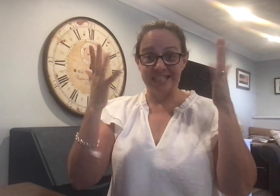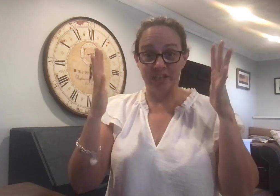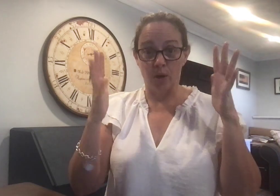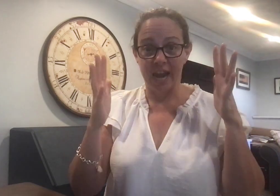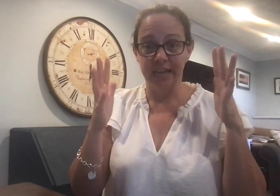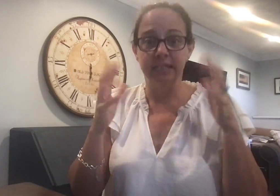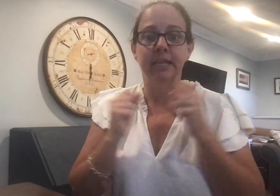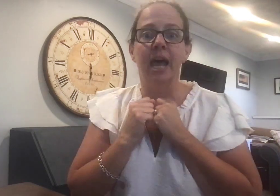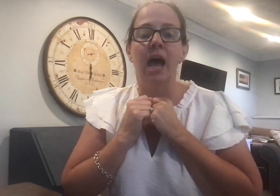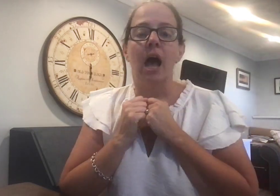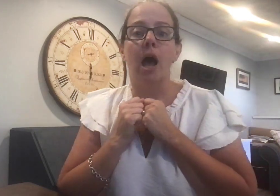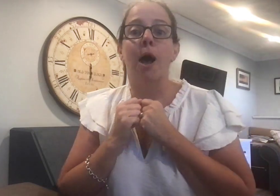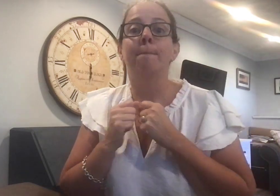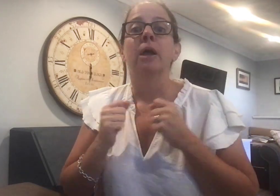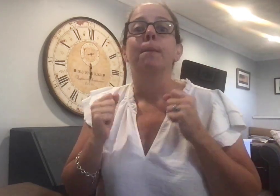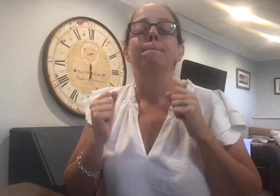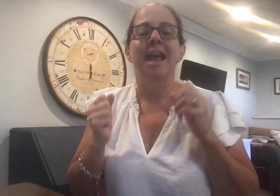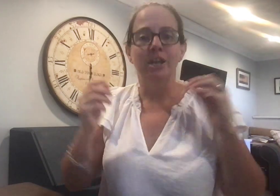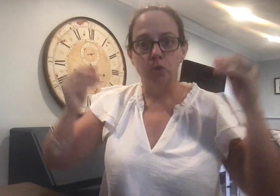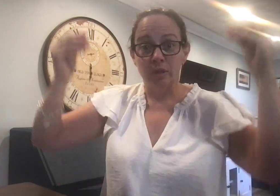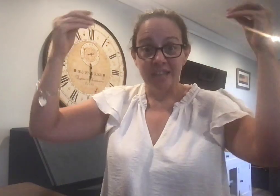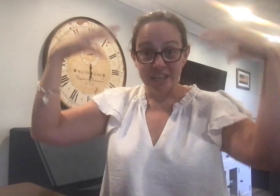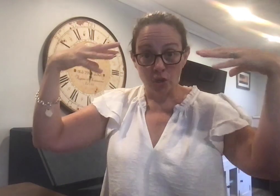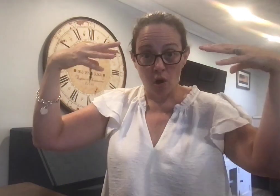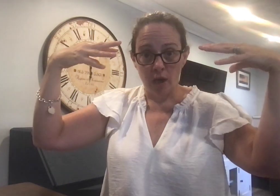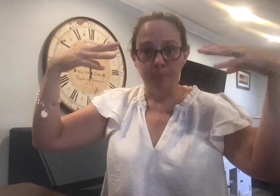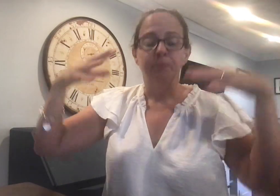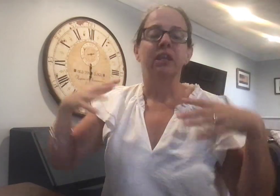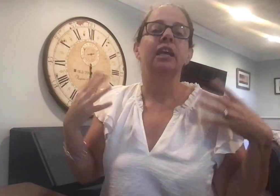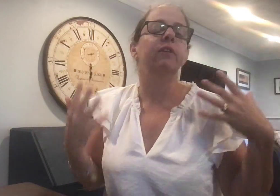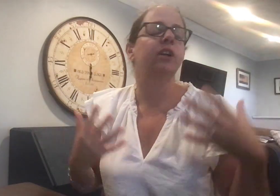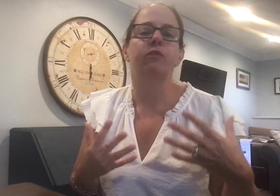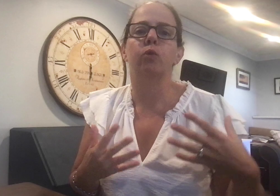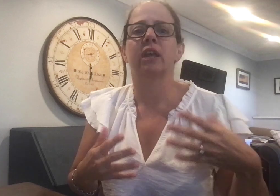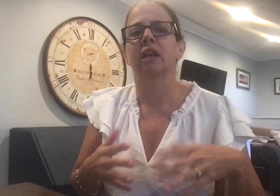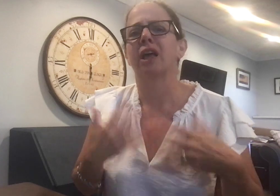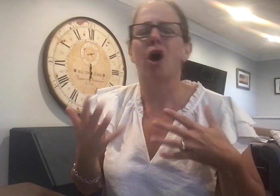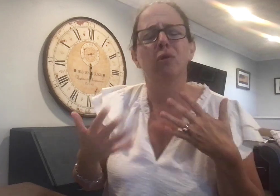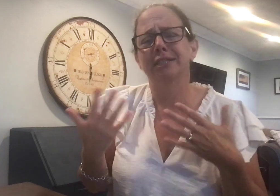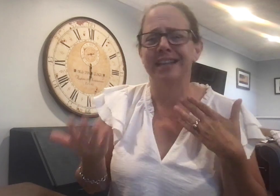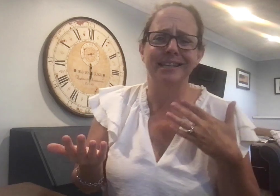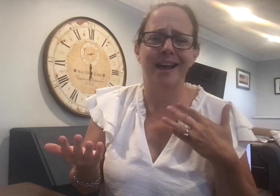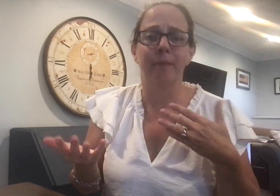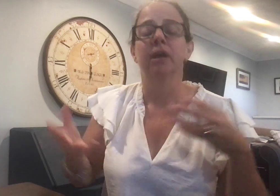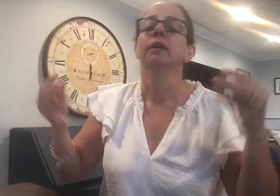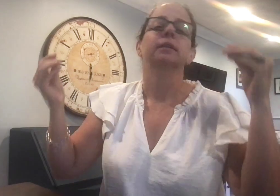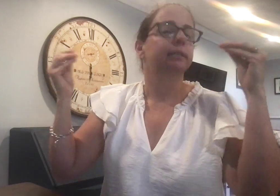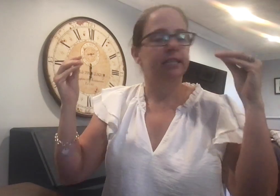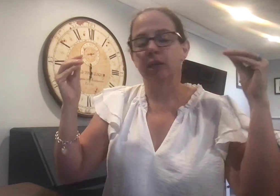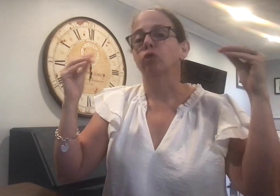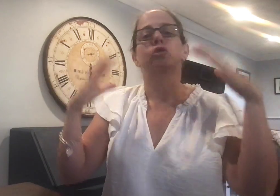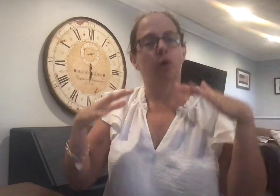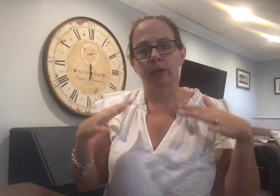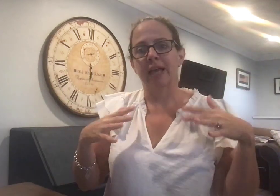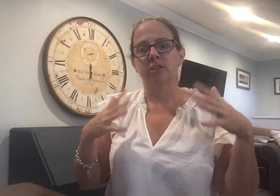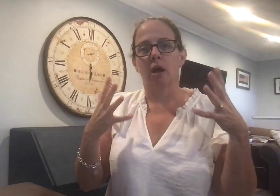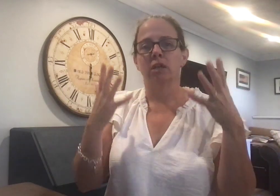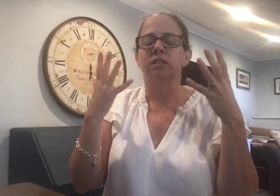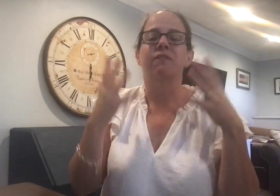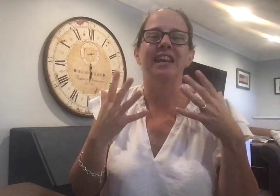your hands. Make sure lights are on, even if you think like, oh, it's daytime. Still, turn lights on because the videos